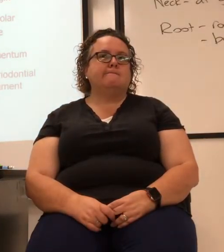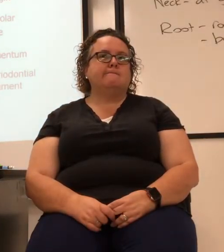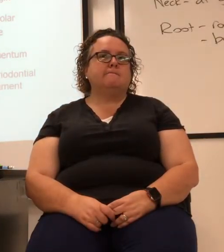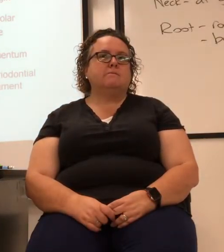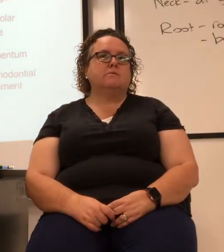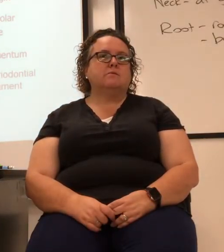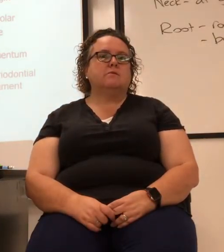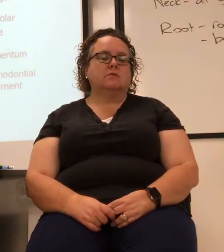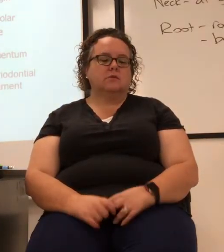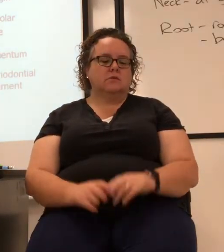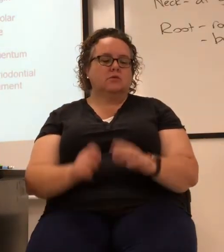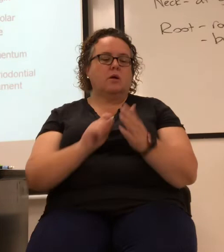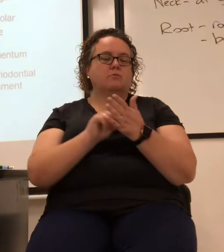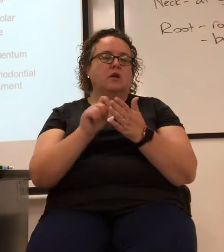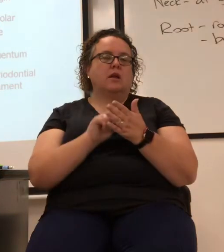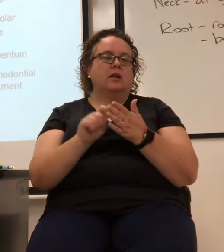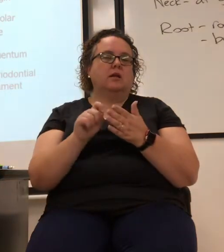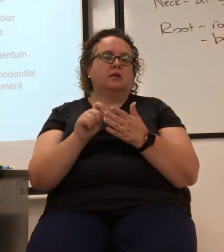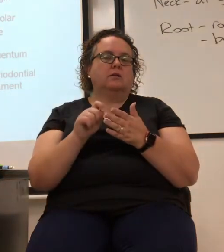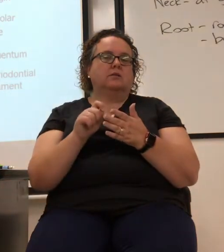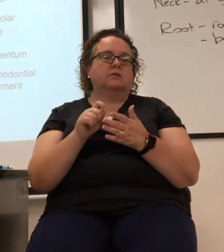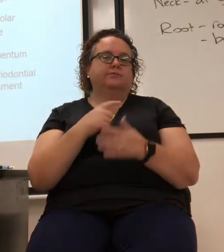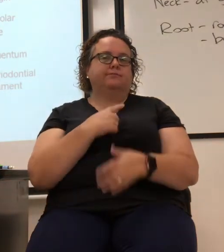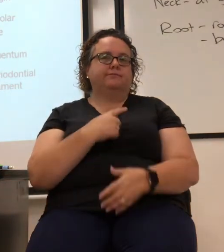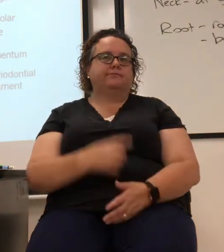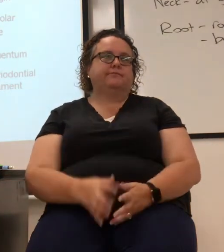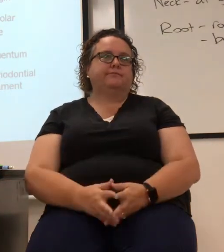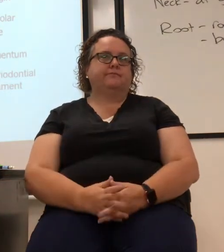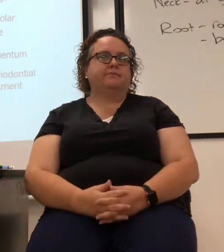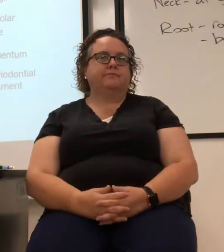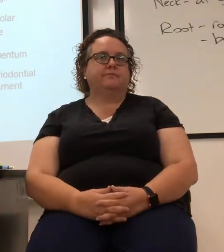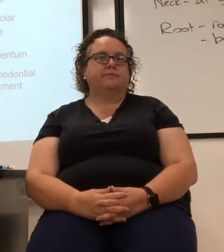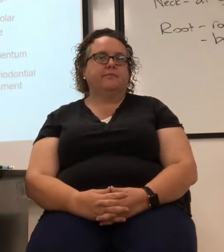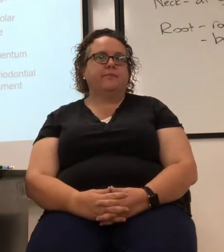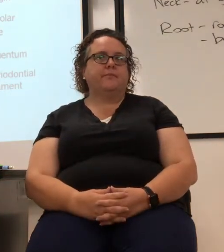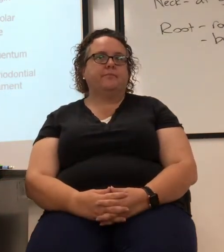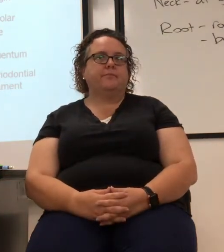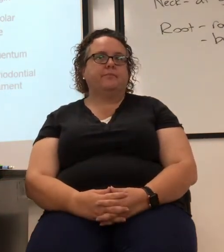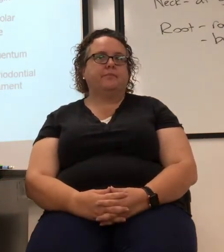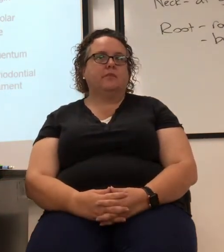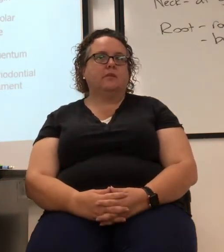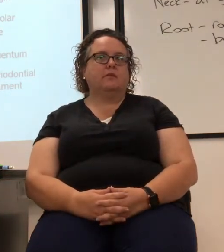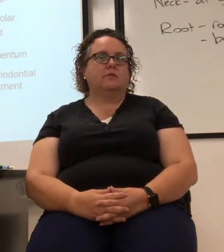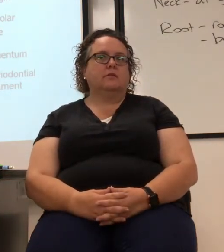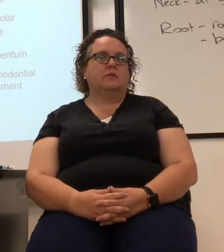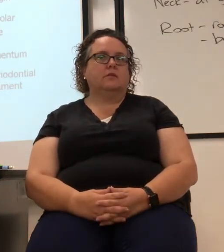So I'm writing bolted in by periodontal ligament.